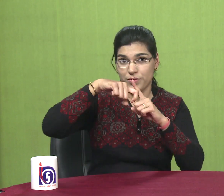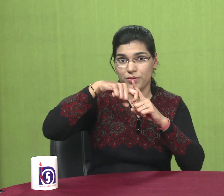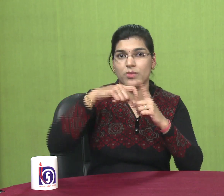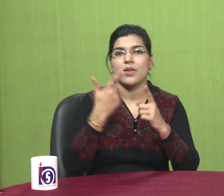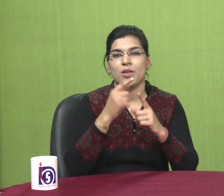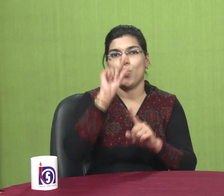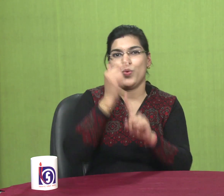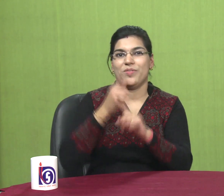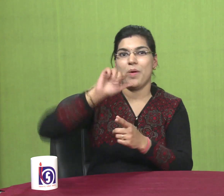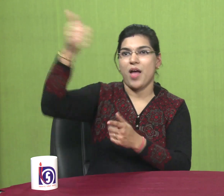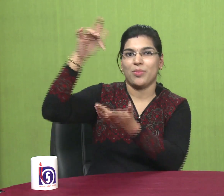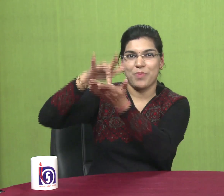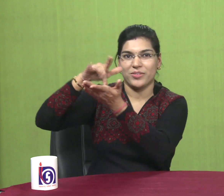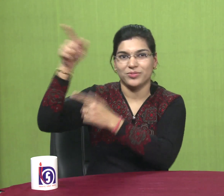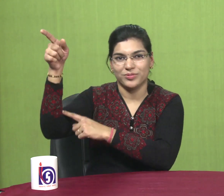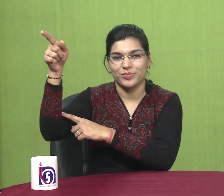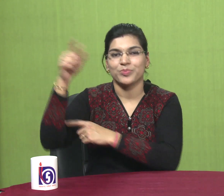UK, United Kingdom.